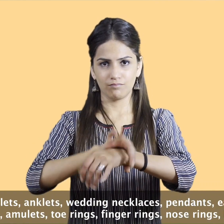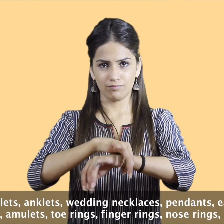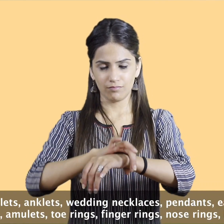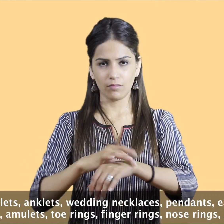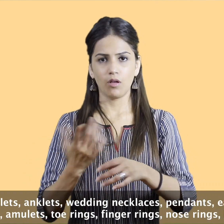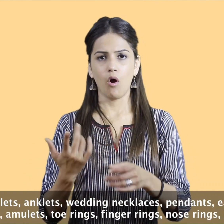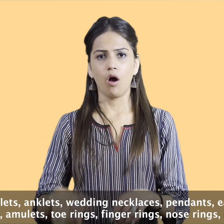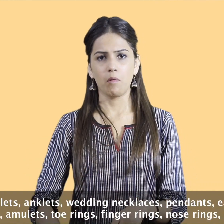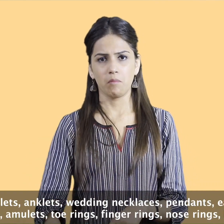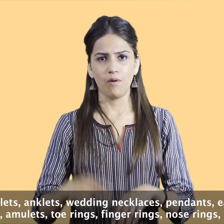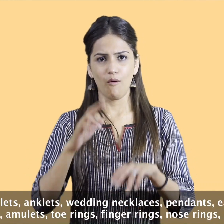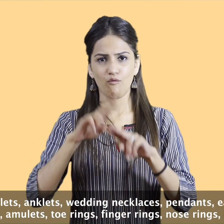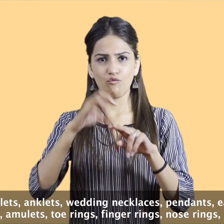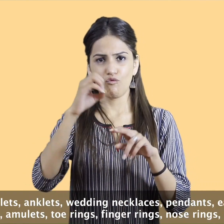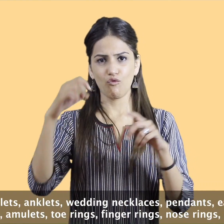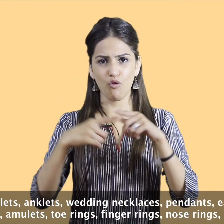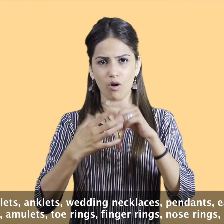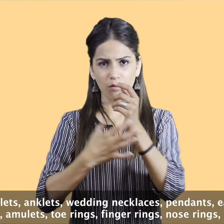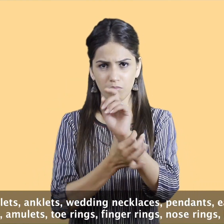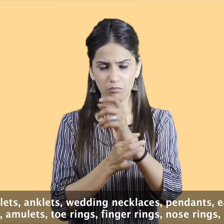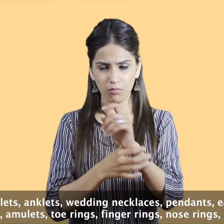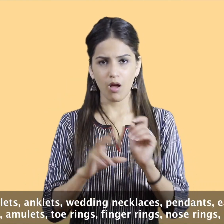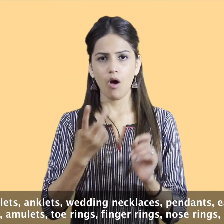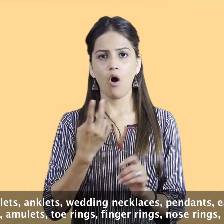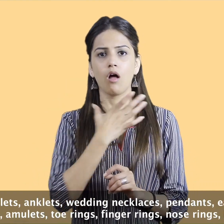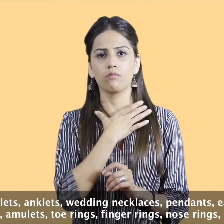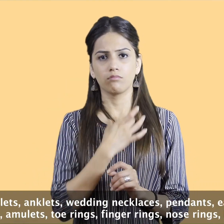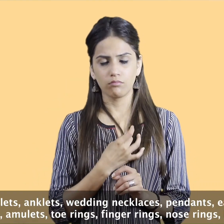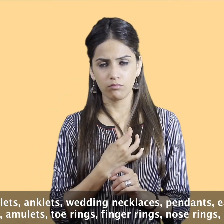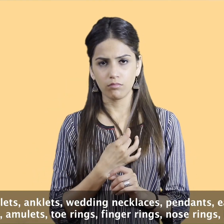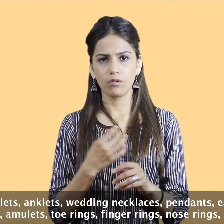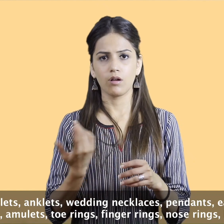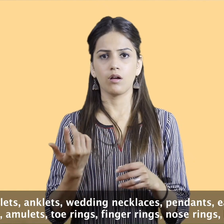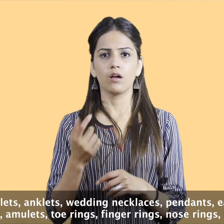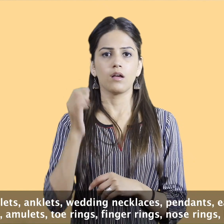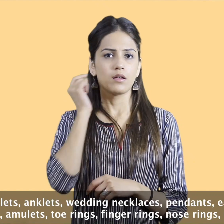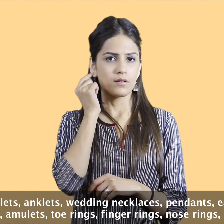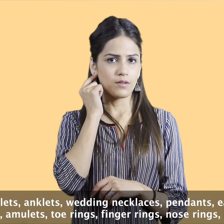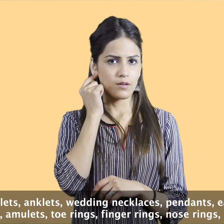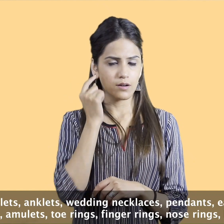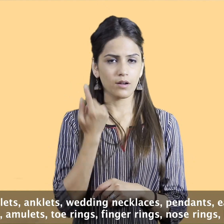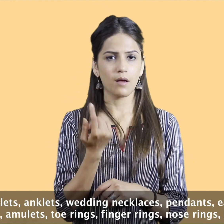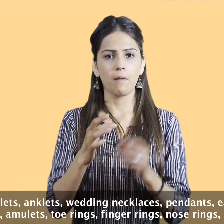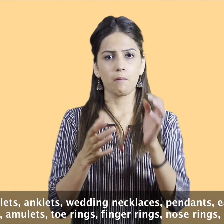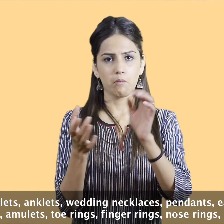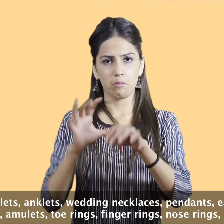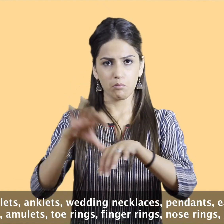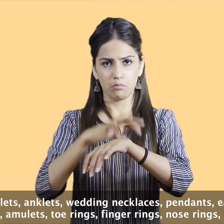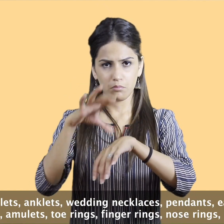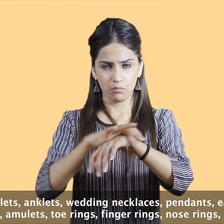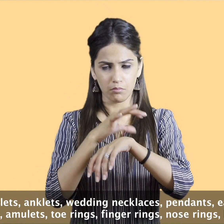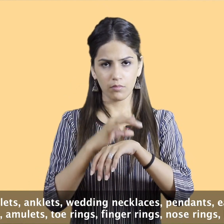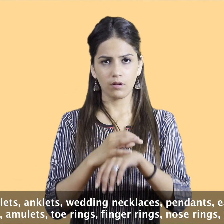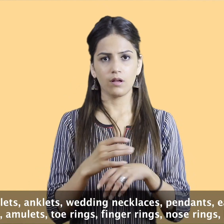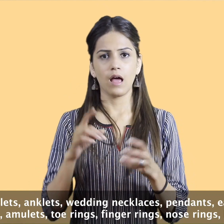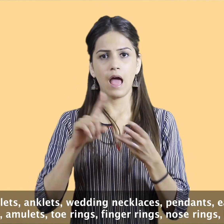Bracelets, anklets, wedding necklaces, pendants, earrings, bangles, amulets, toe